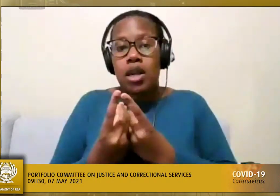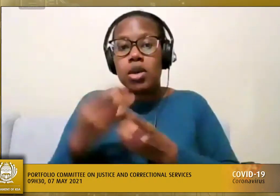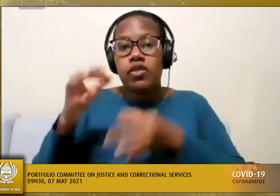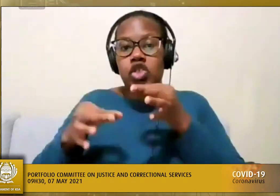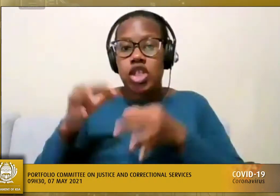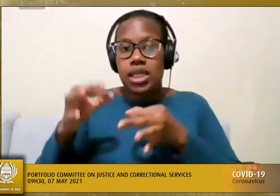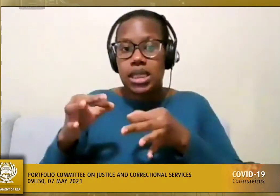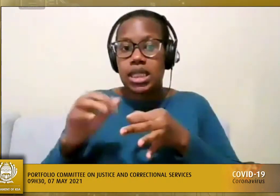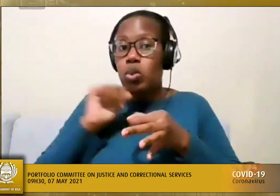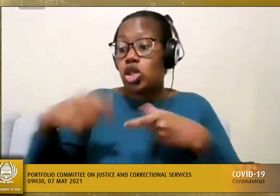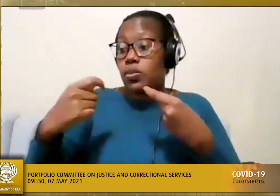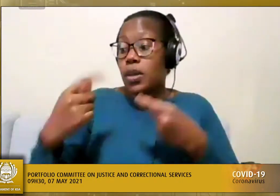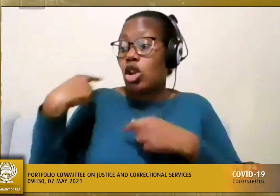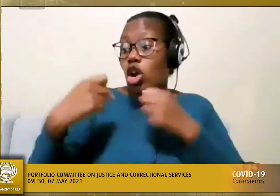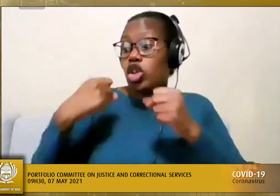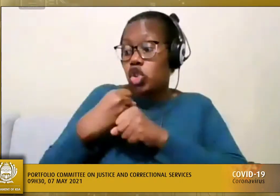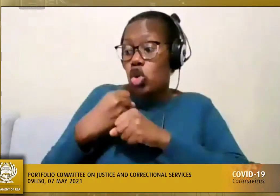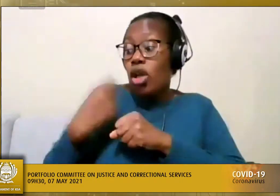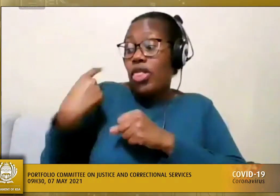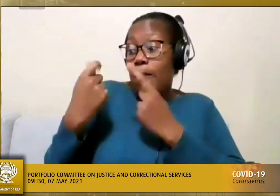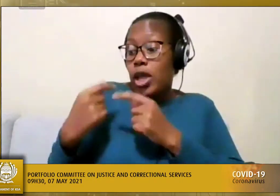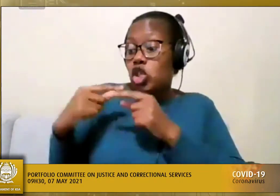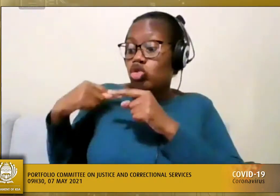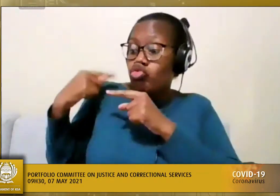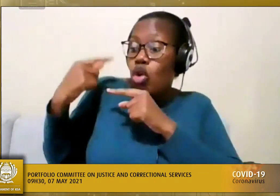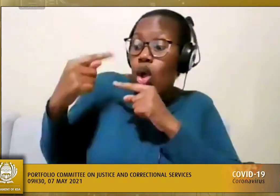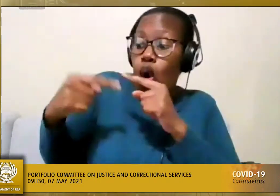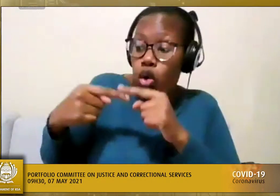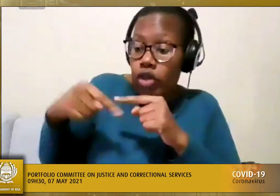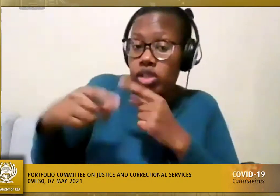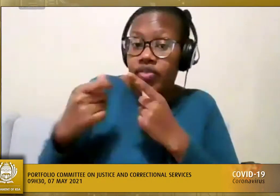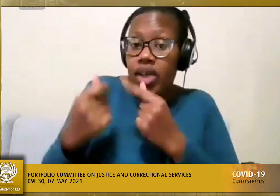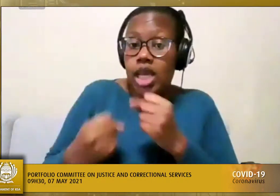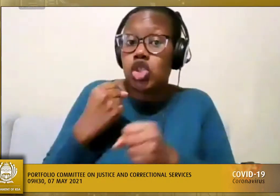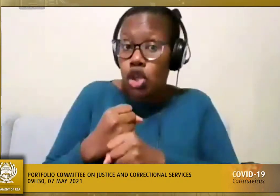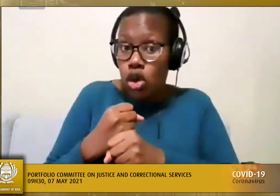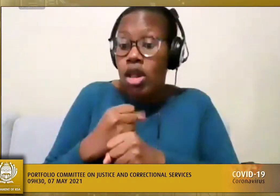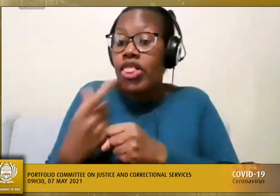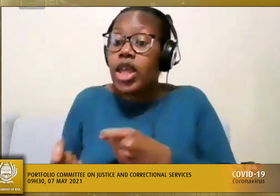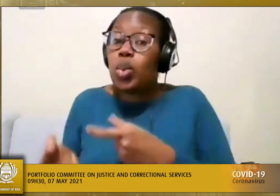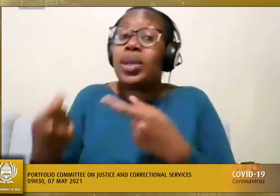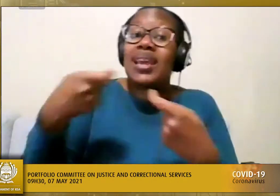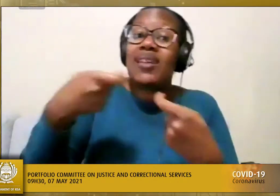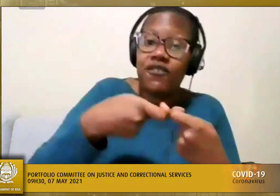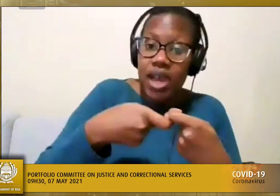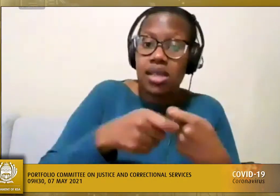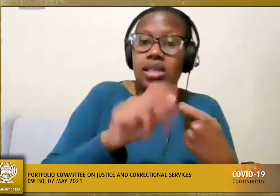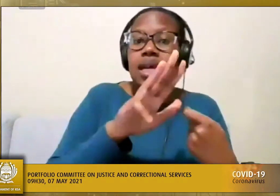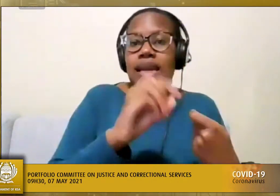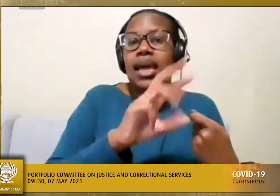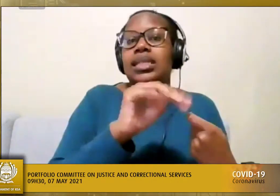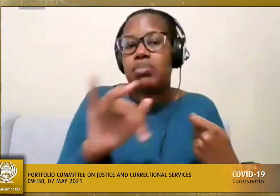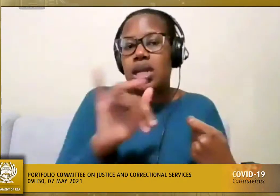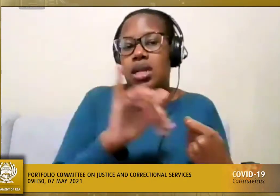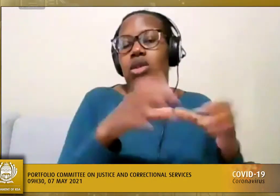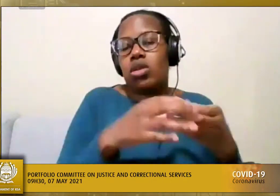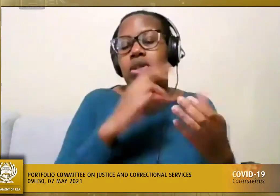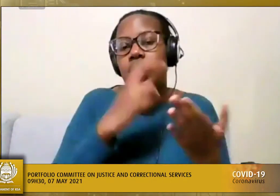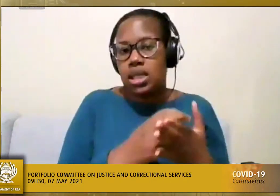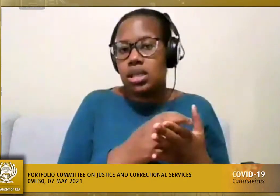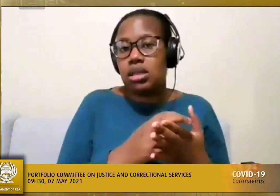expanded last year into this financial year so that we can fund the 90 million that the commission requires